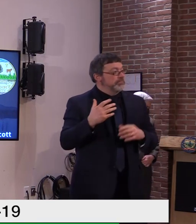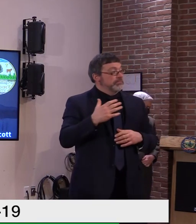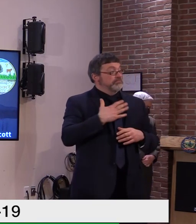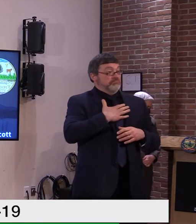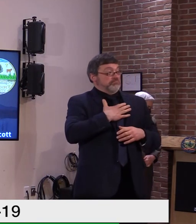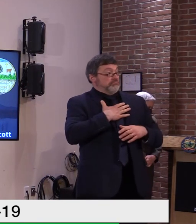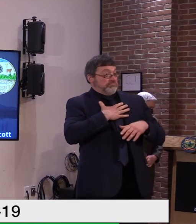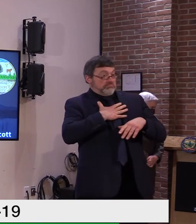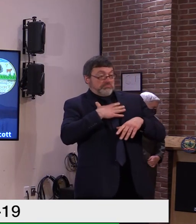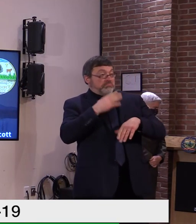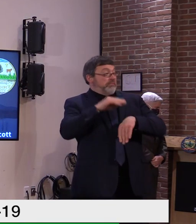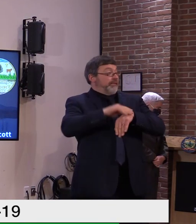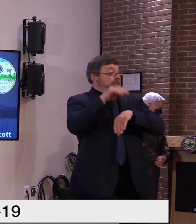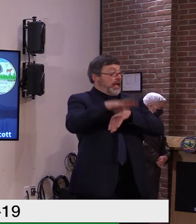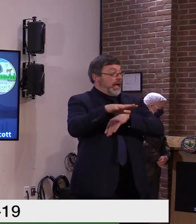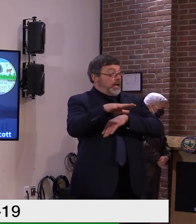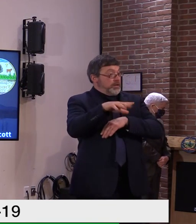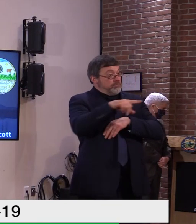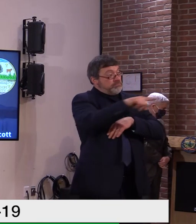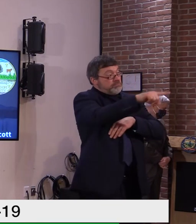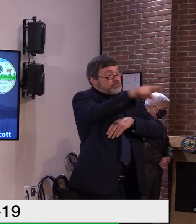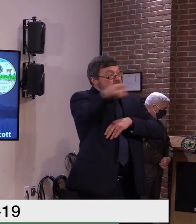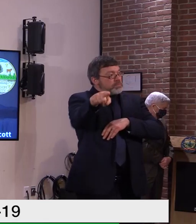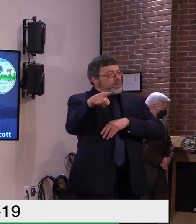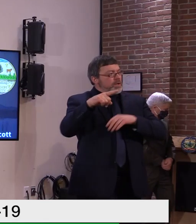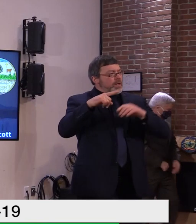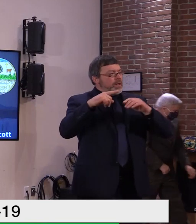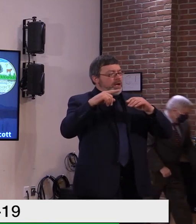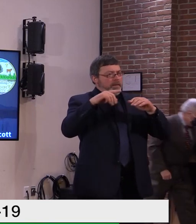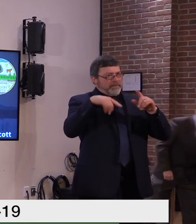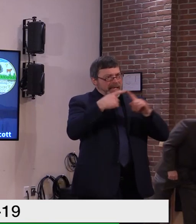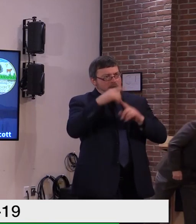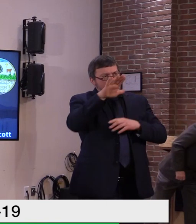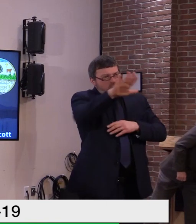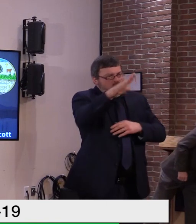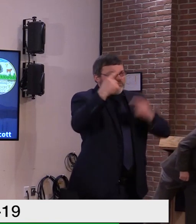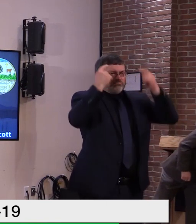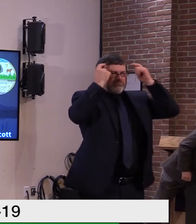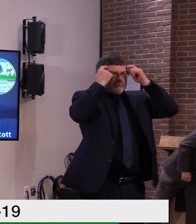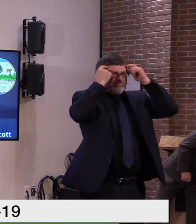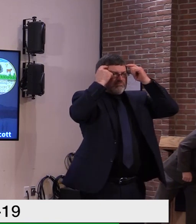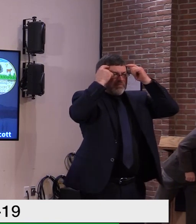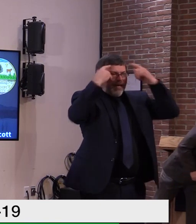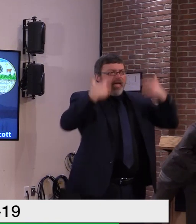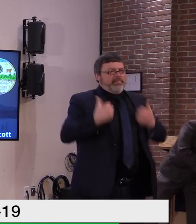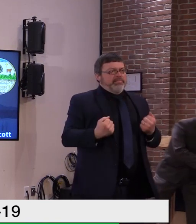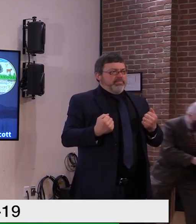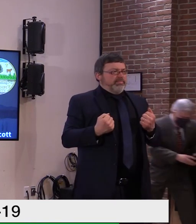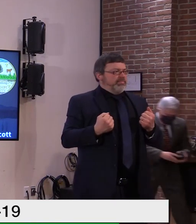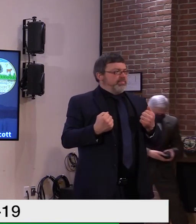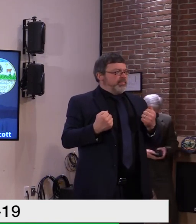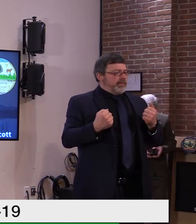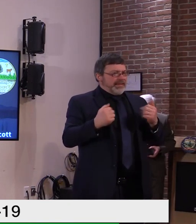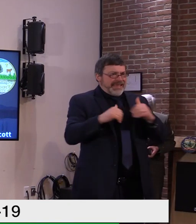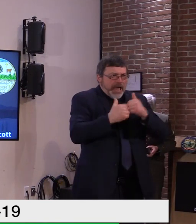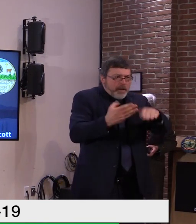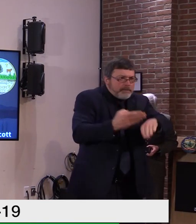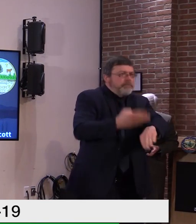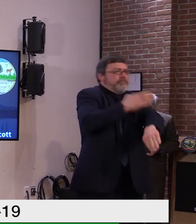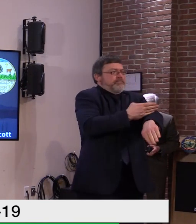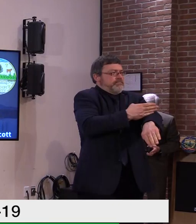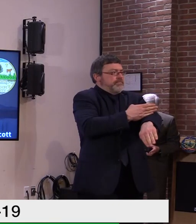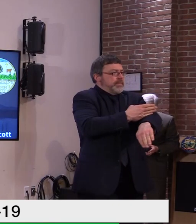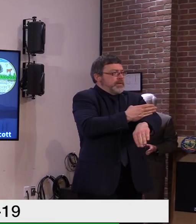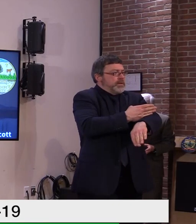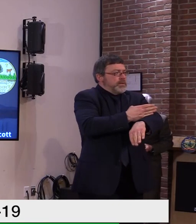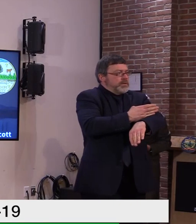you. I'd like to bring back a few points from the day that Mental Health Commissioner Sarah Squirrel was here to